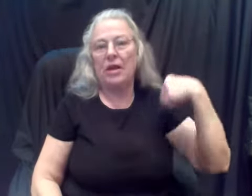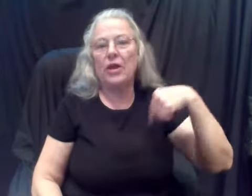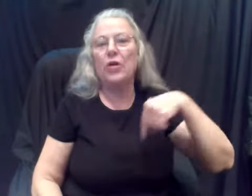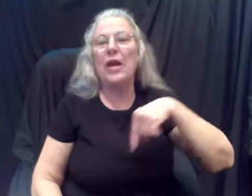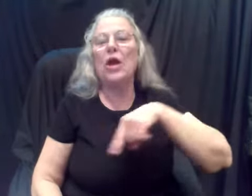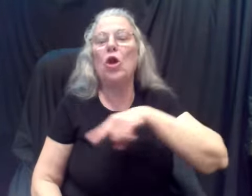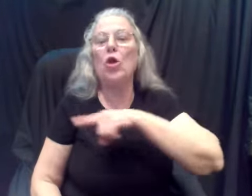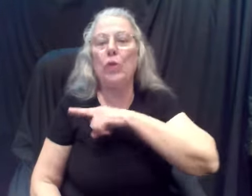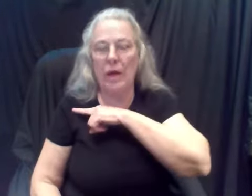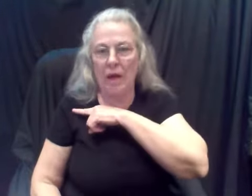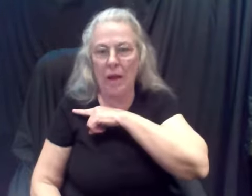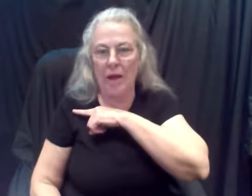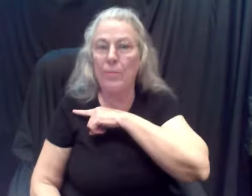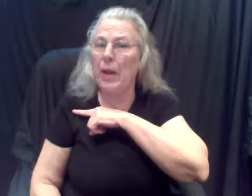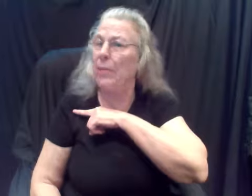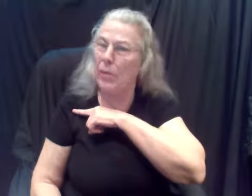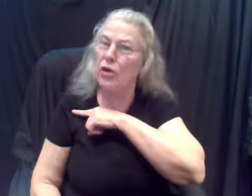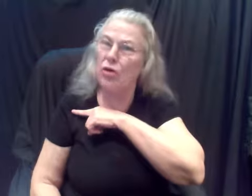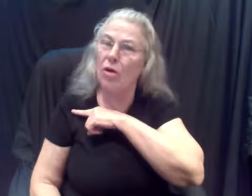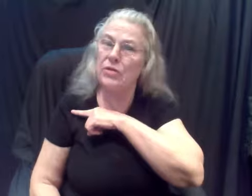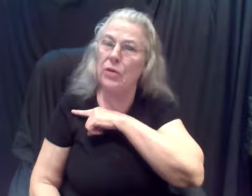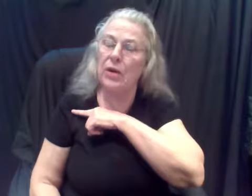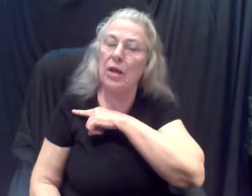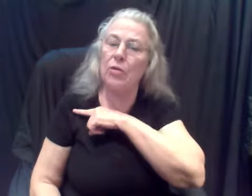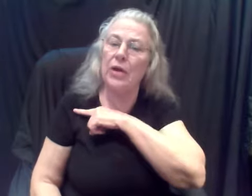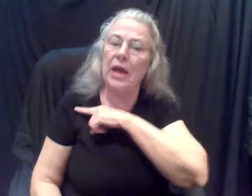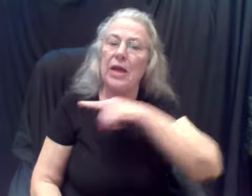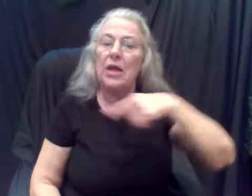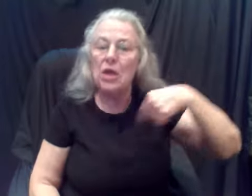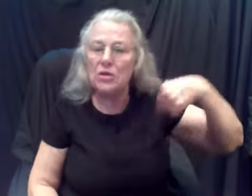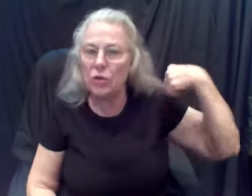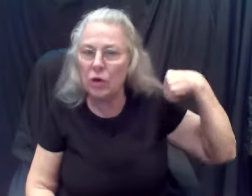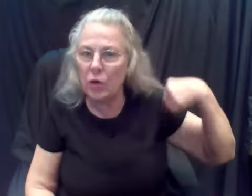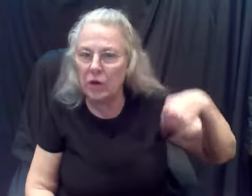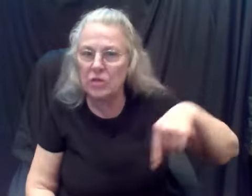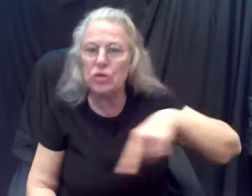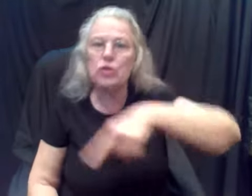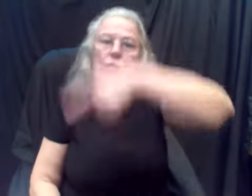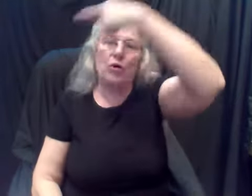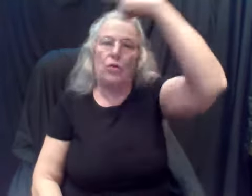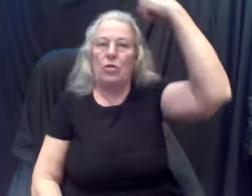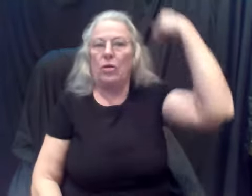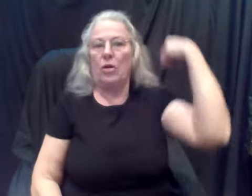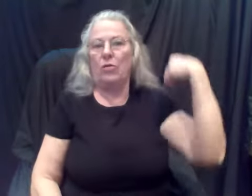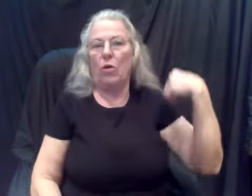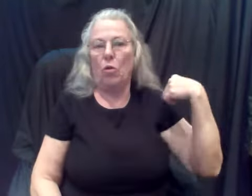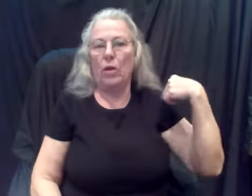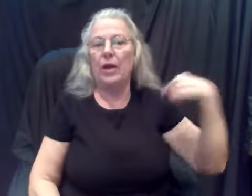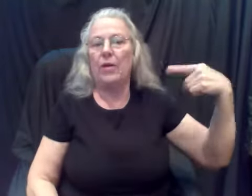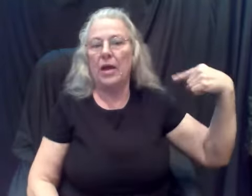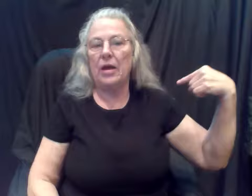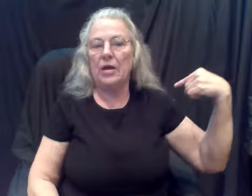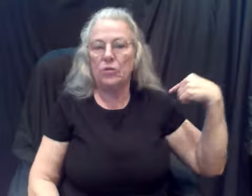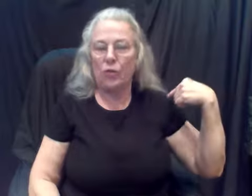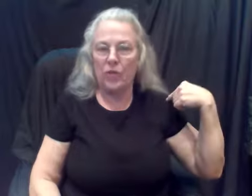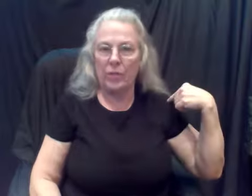you're including a lot of people, but you're also included in it. So you're going to circle the whole area. So from